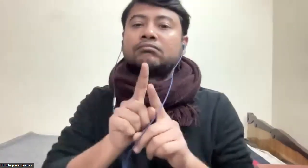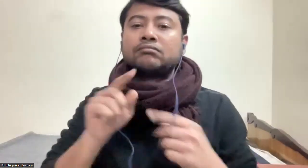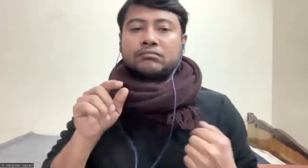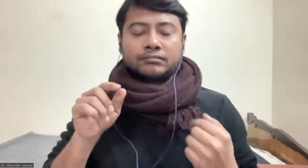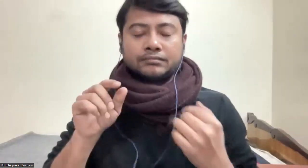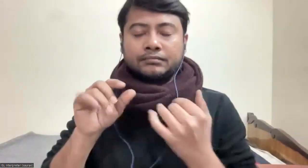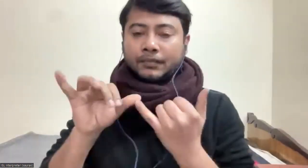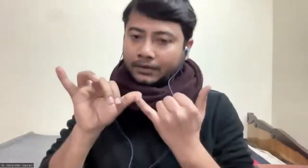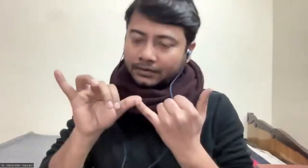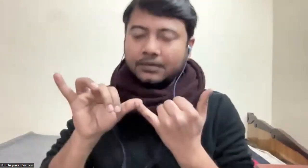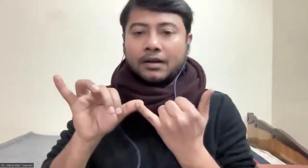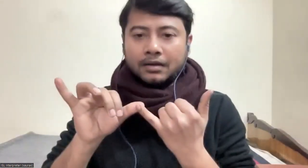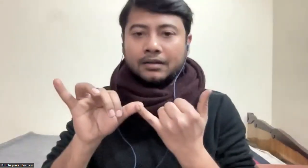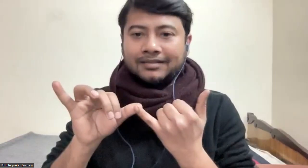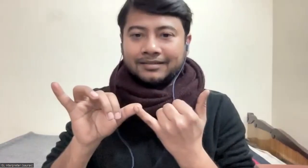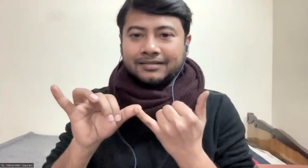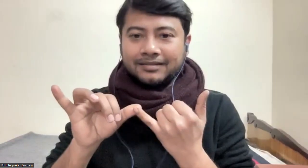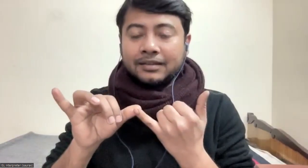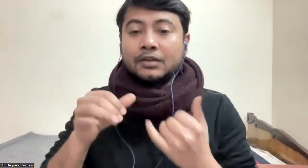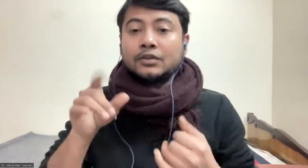we slowly,